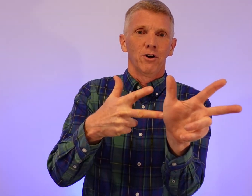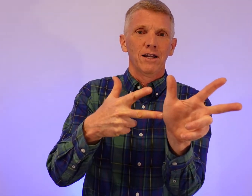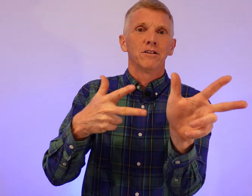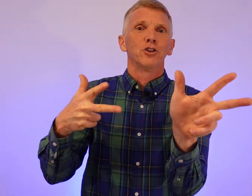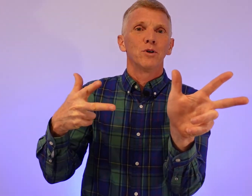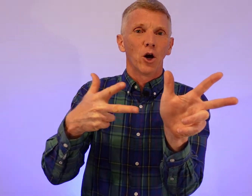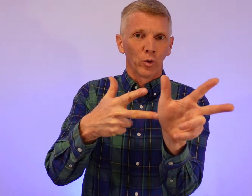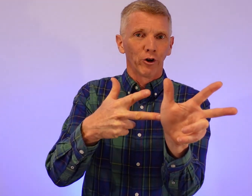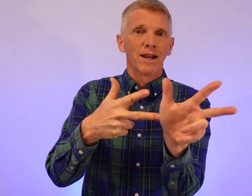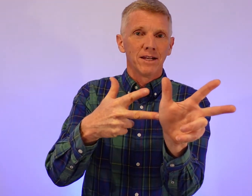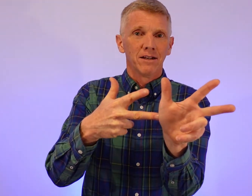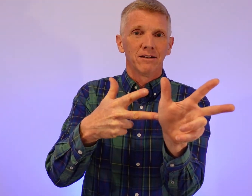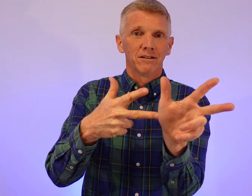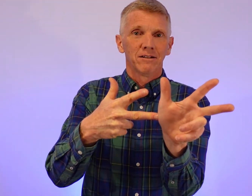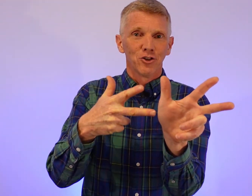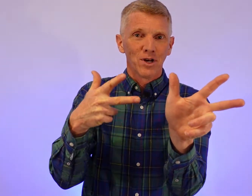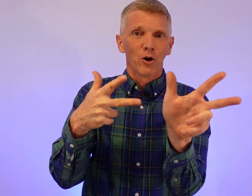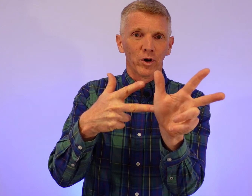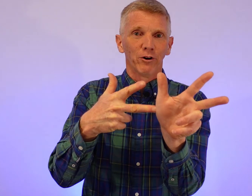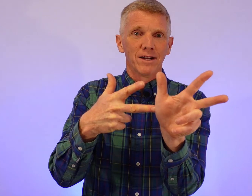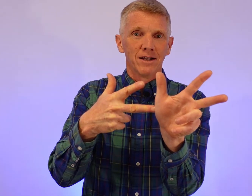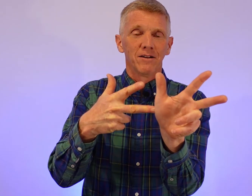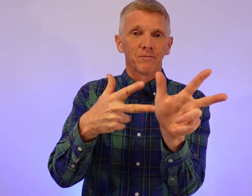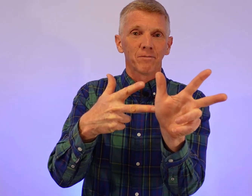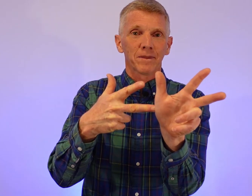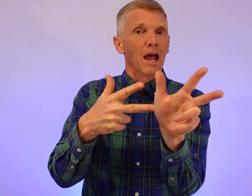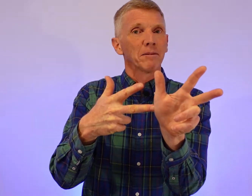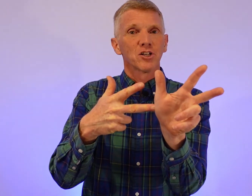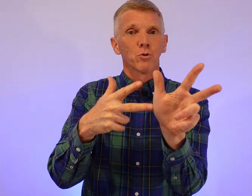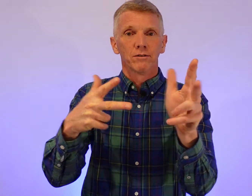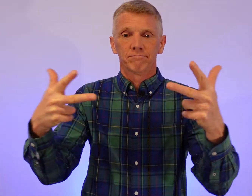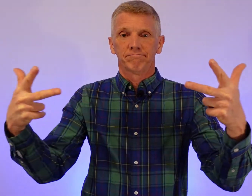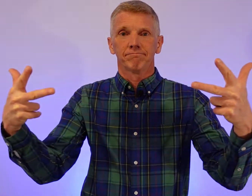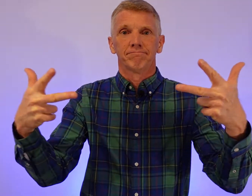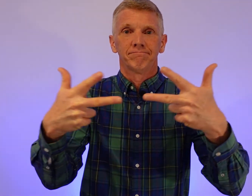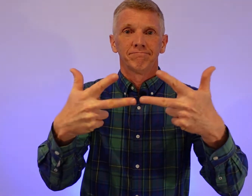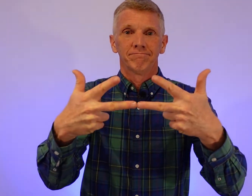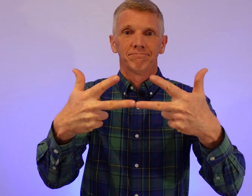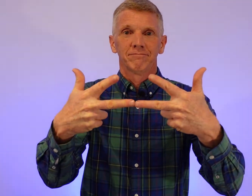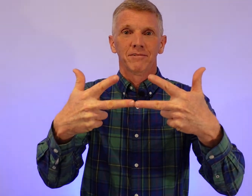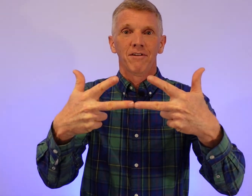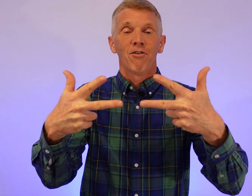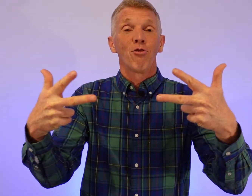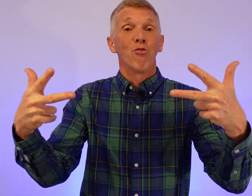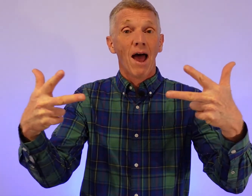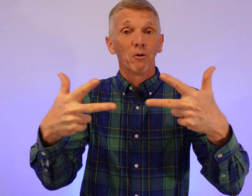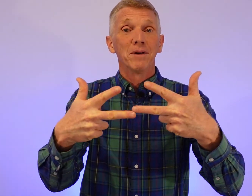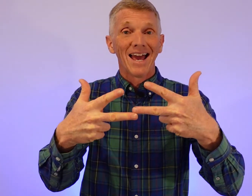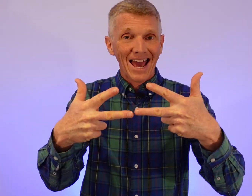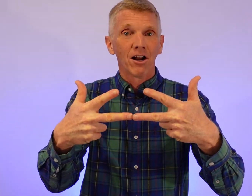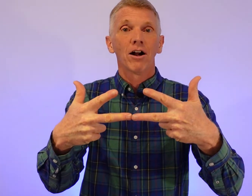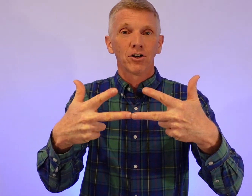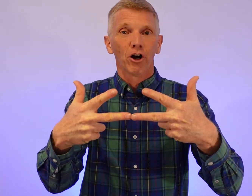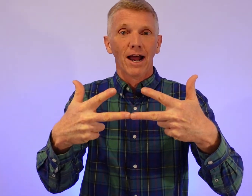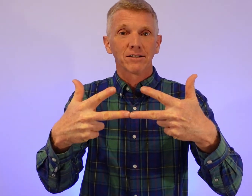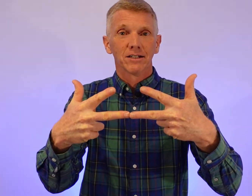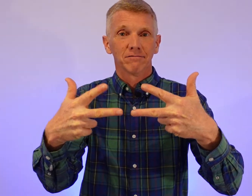Right? You got rear-ended. You got rear-ended. How about this one? That would be a head-on car accident.